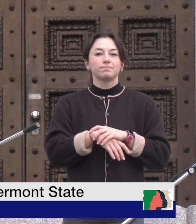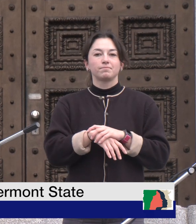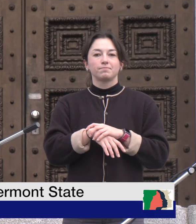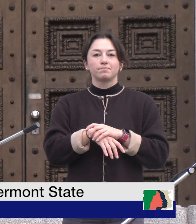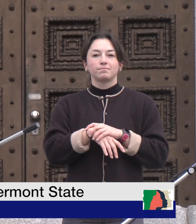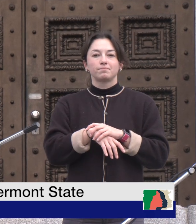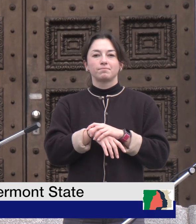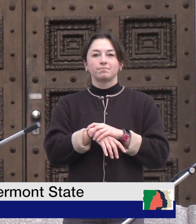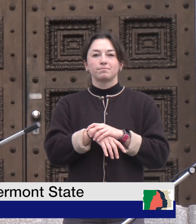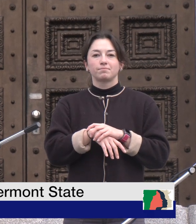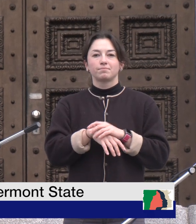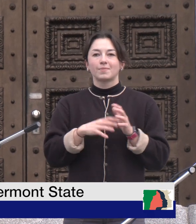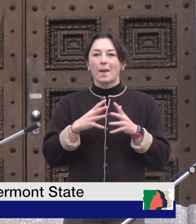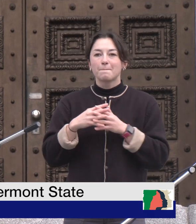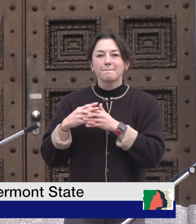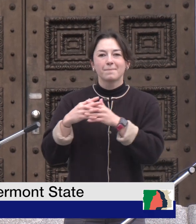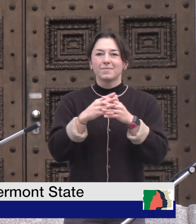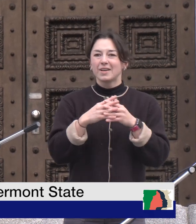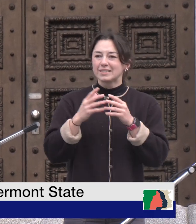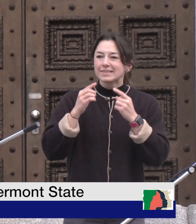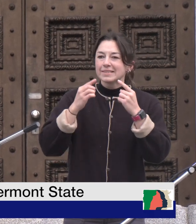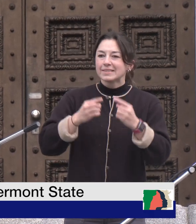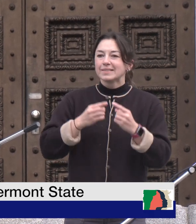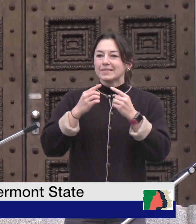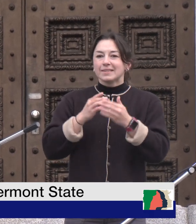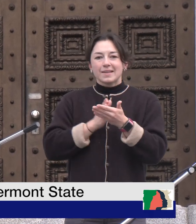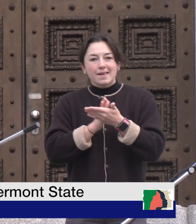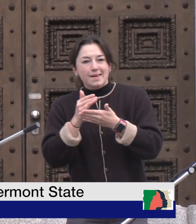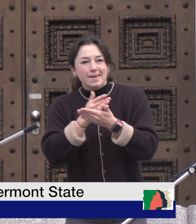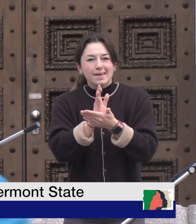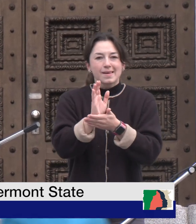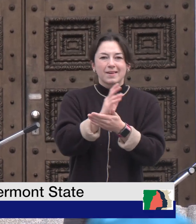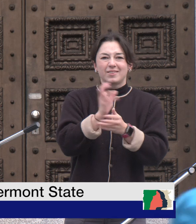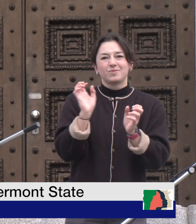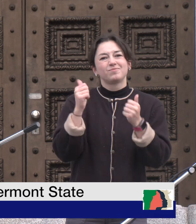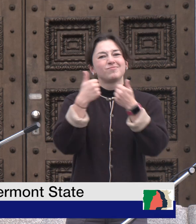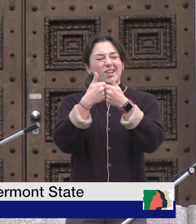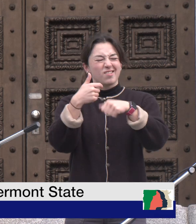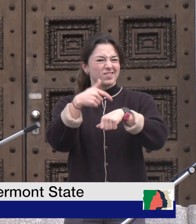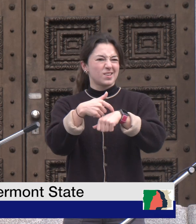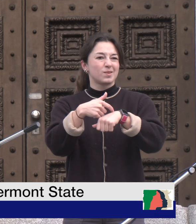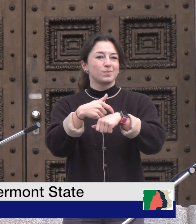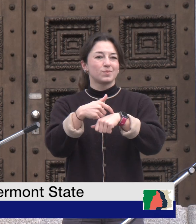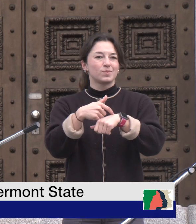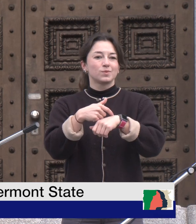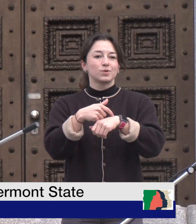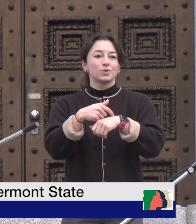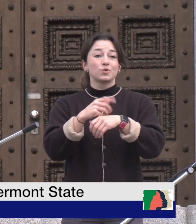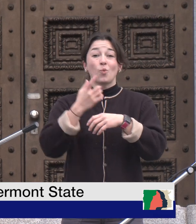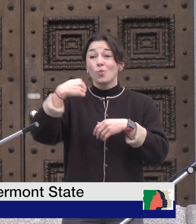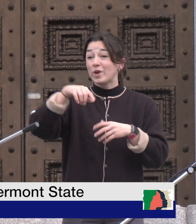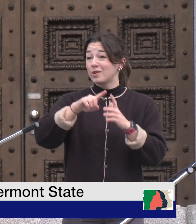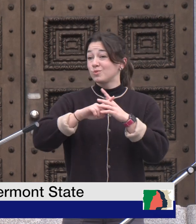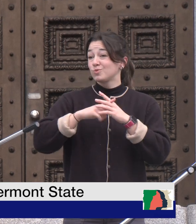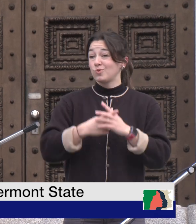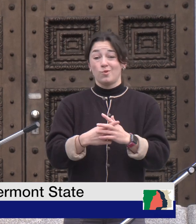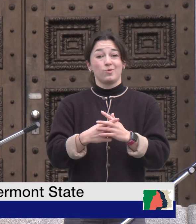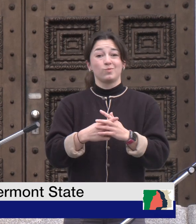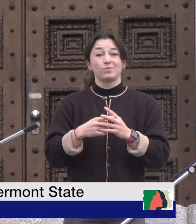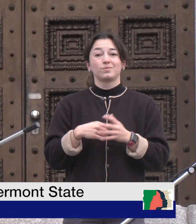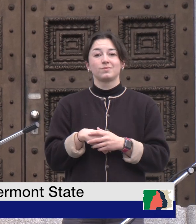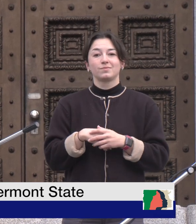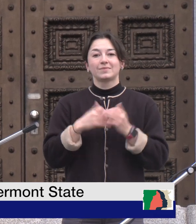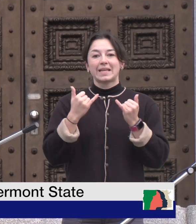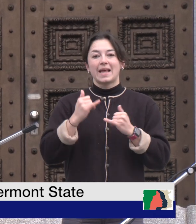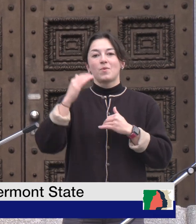nation that is striving to navigate these challenging times. So let us begin. I now introduce